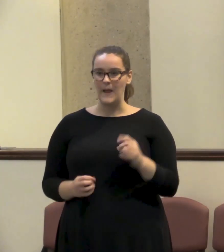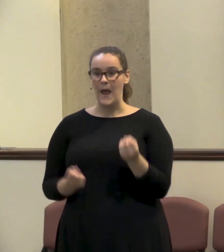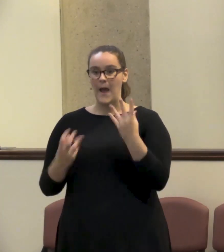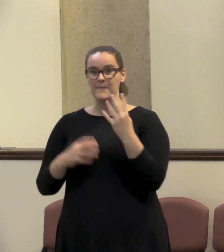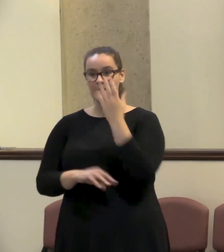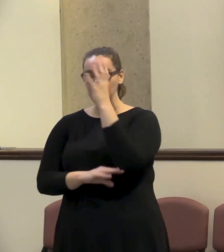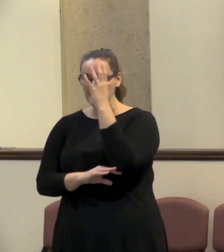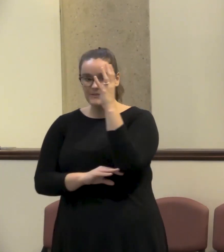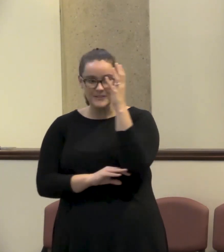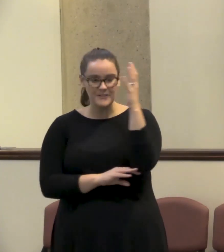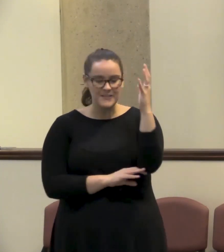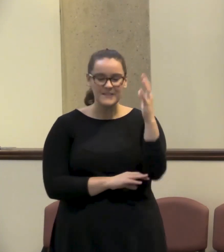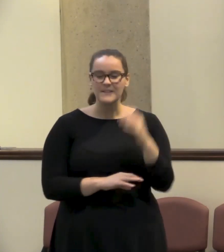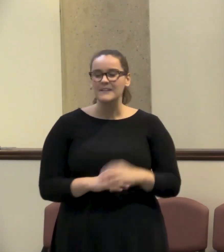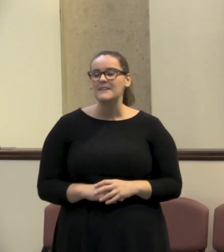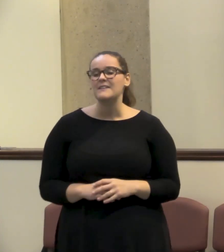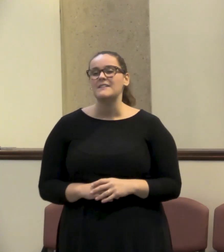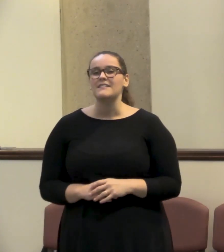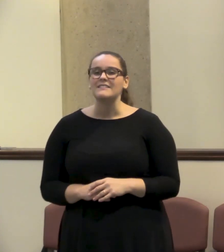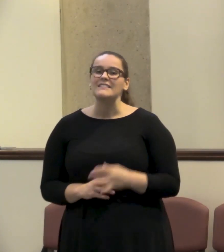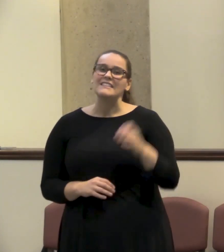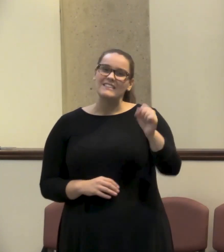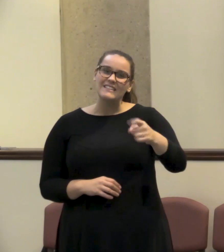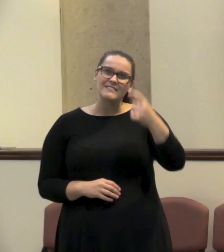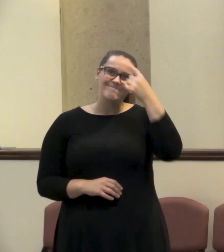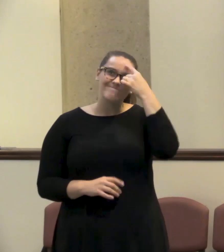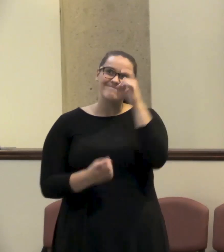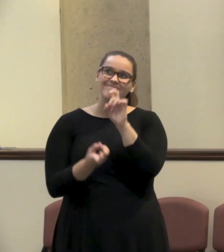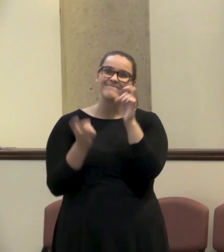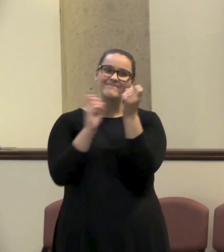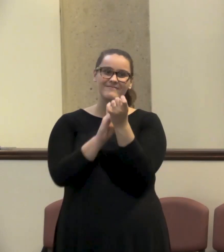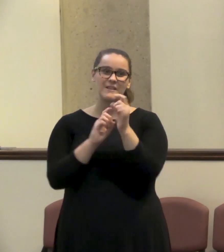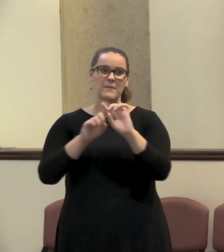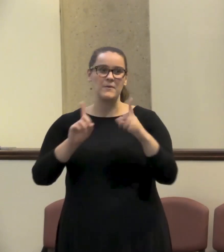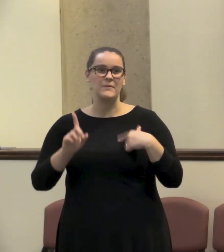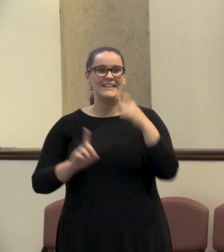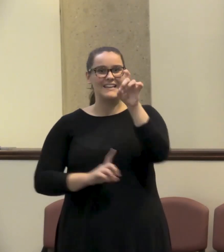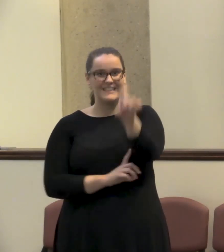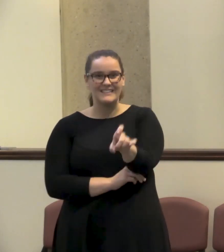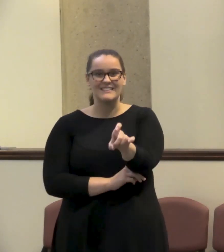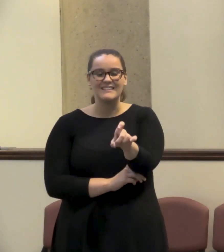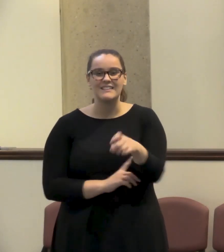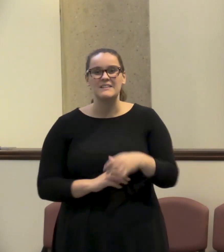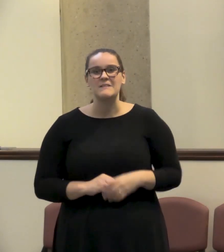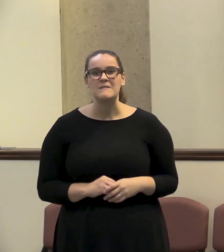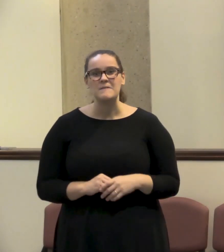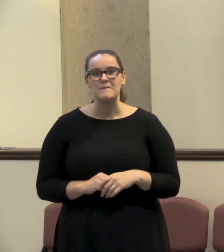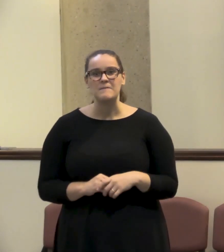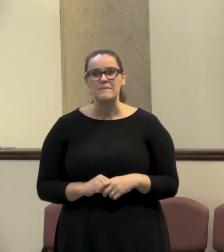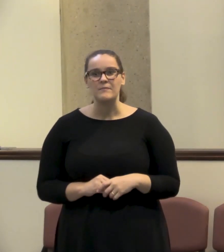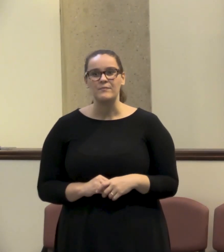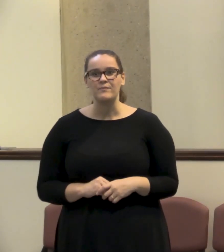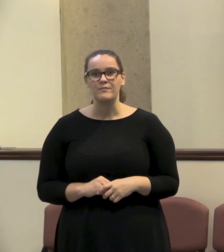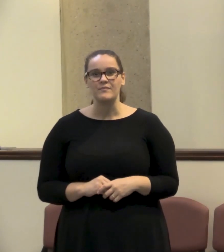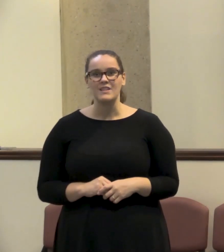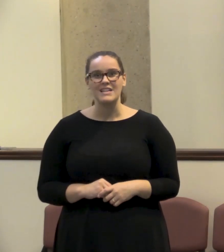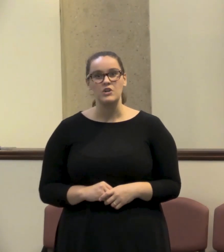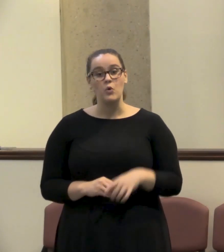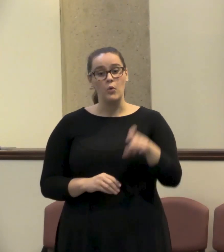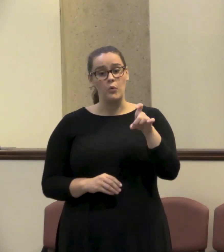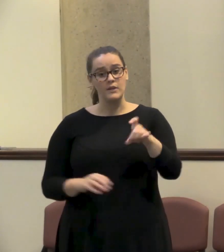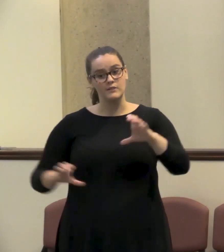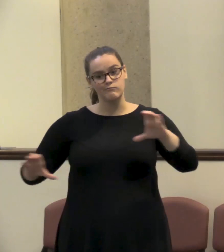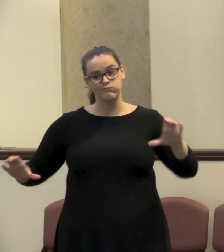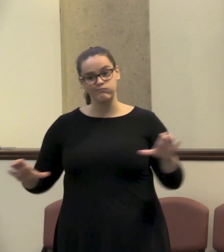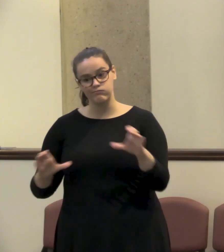car. So it does require a shift in mindset, but these are things we need to do. We need to get aggressive with the solar